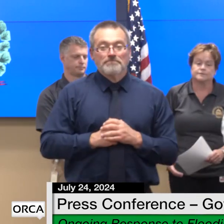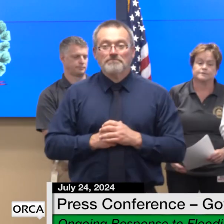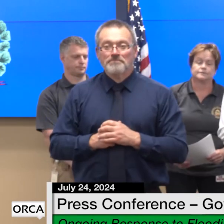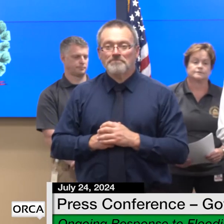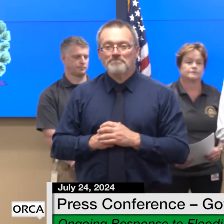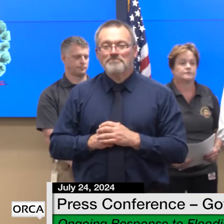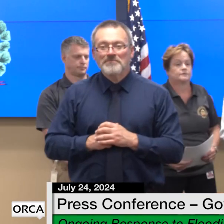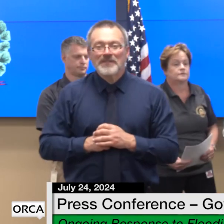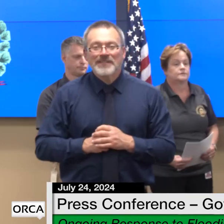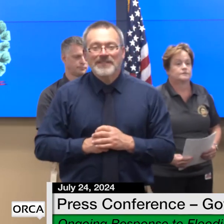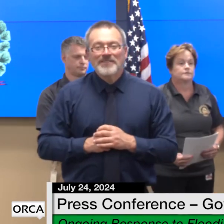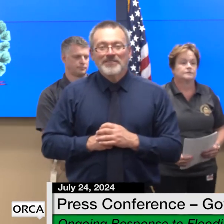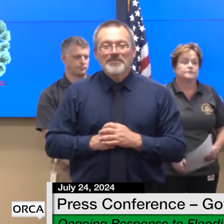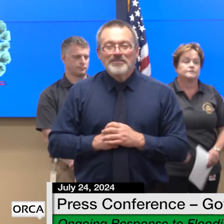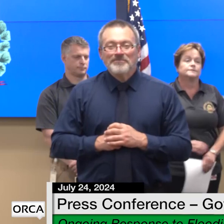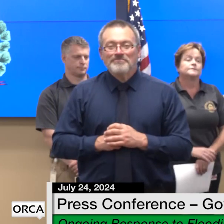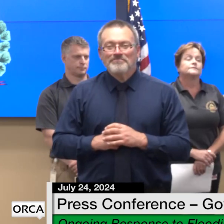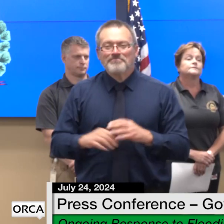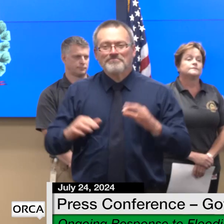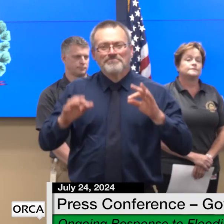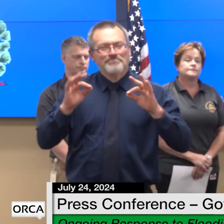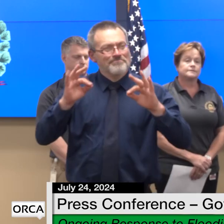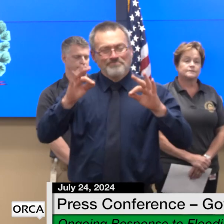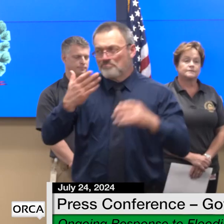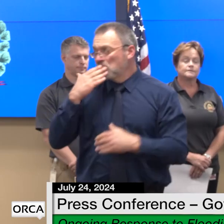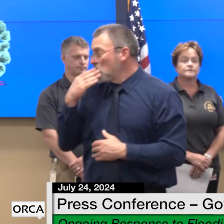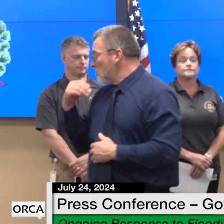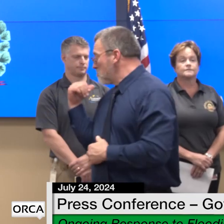Thank you, Commissioner Morrison. Good morning.